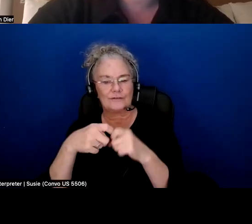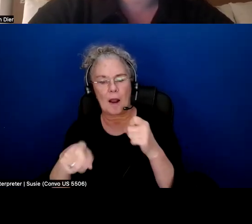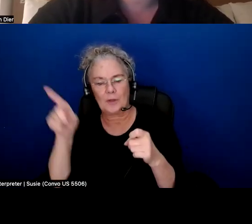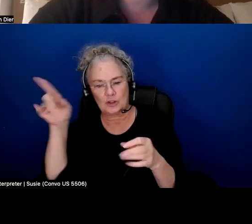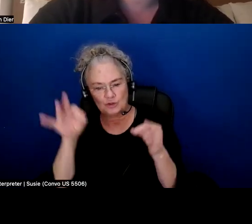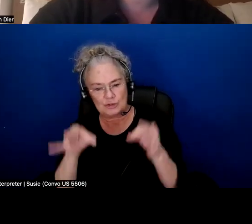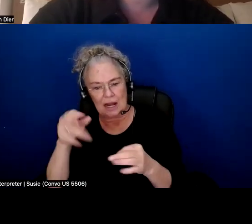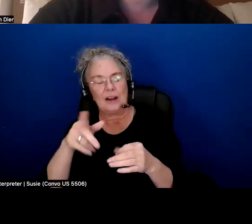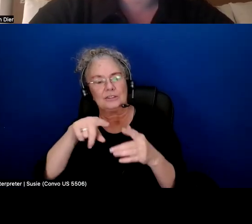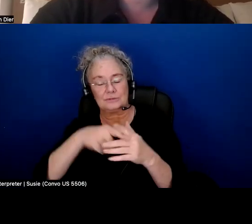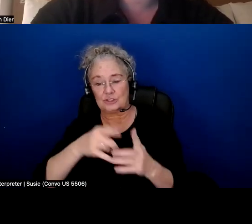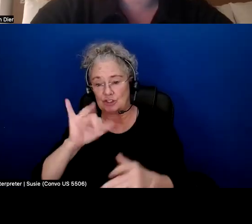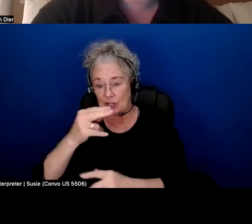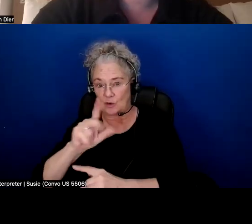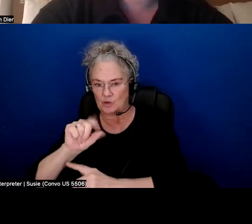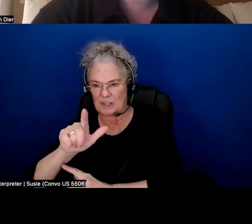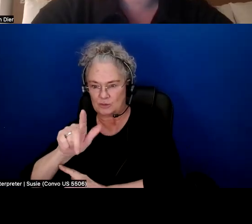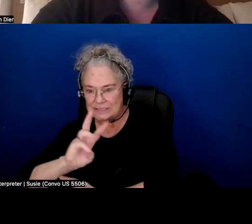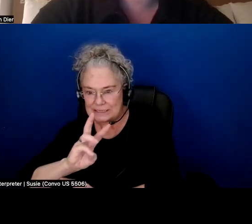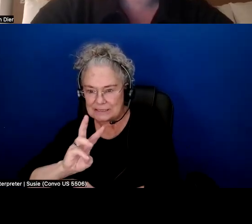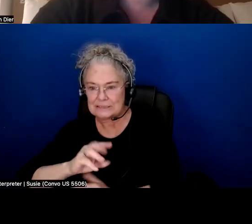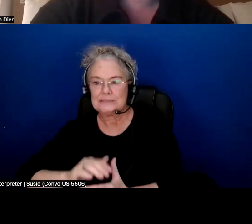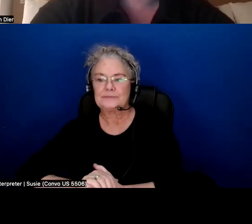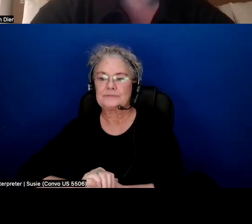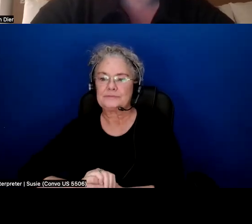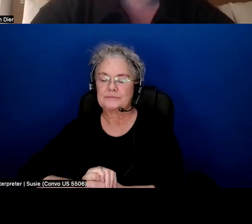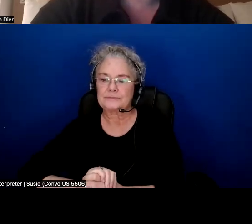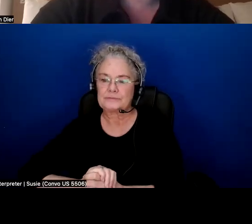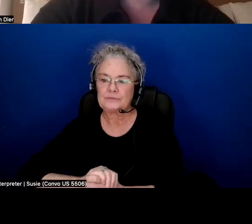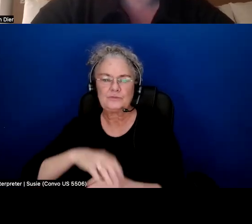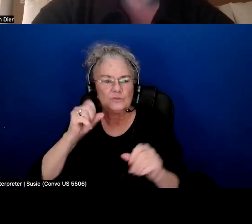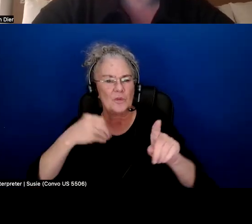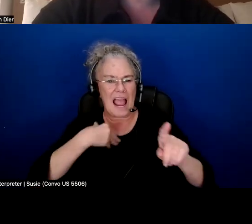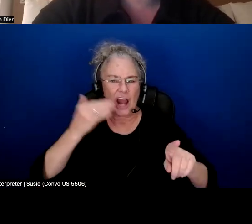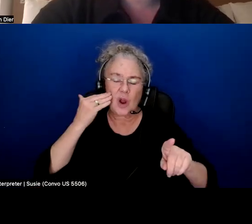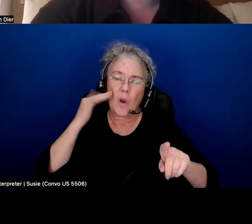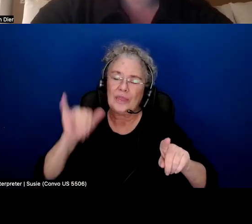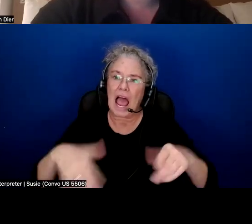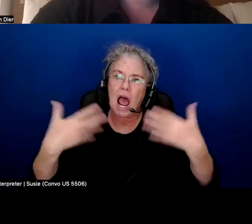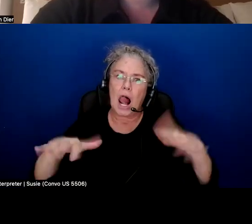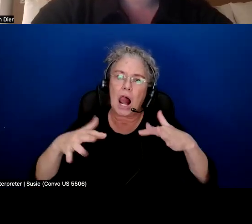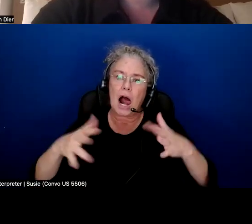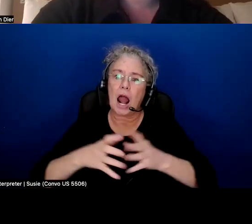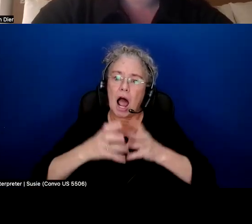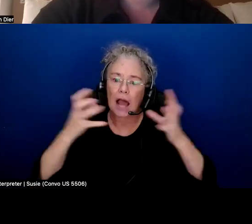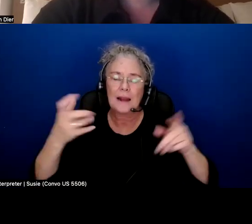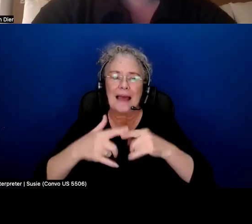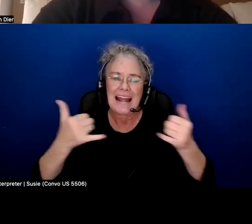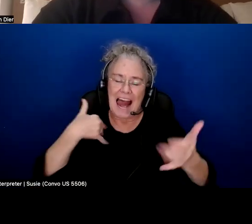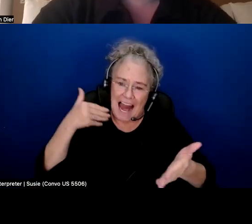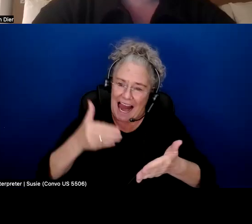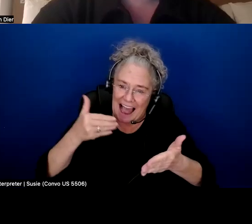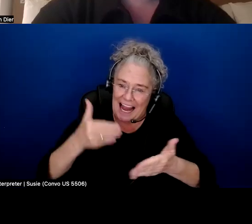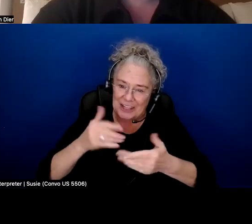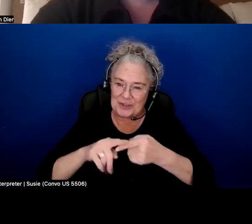beginning in January 2026. So I know that was a lot, but we are now at the end